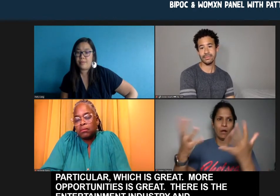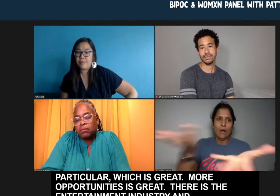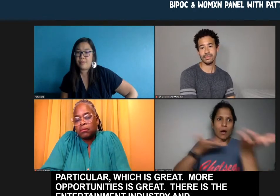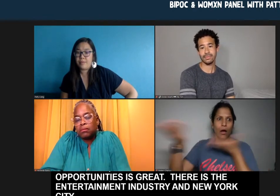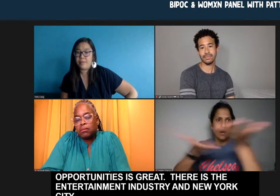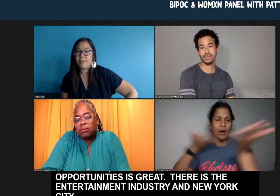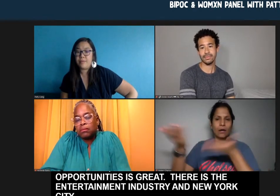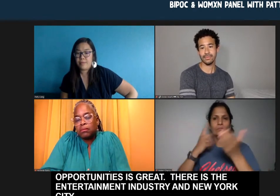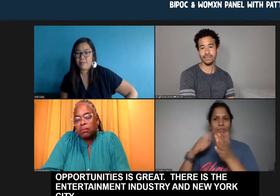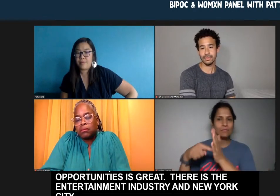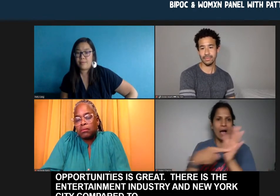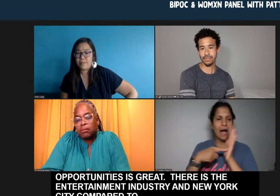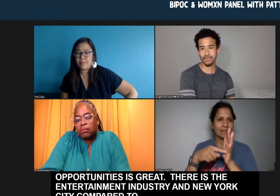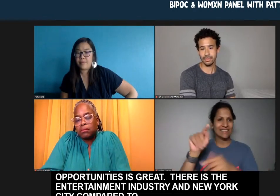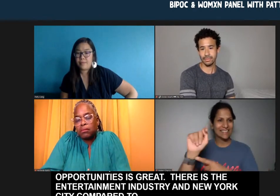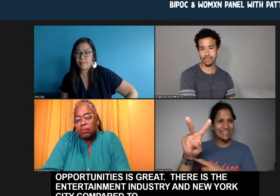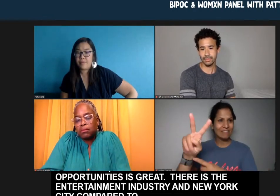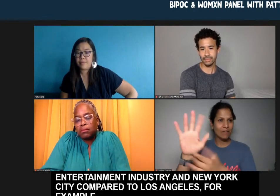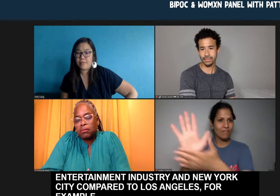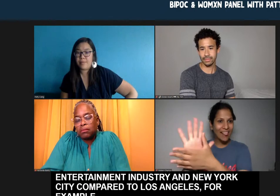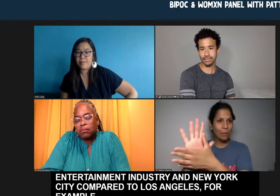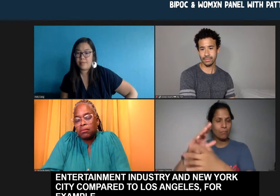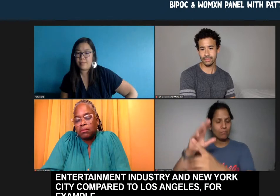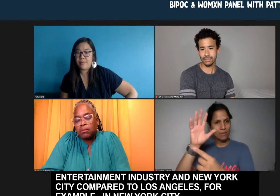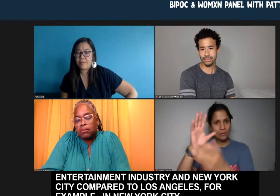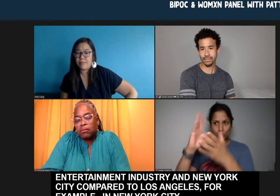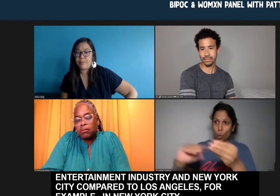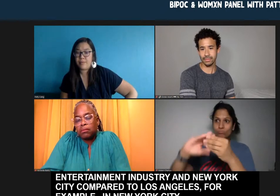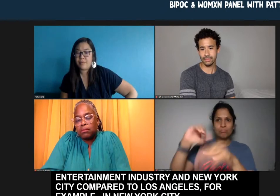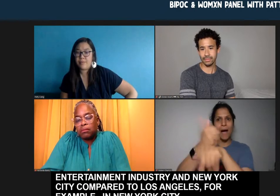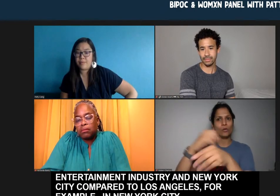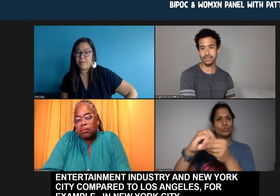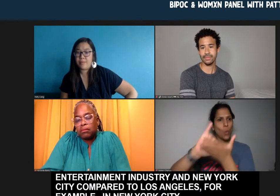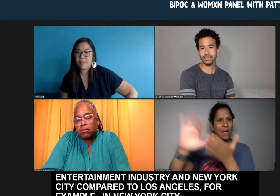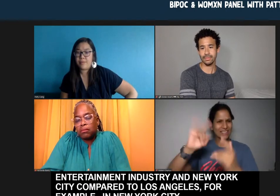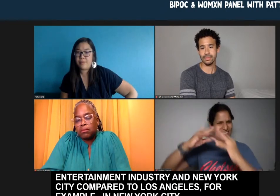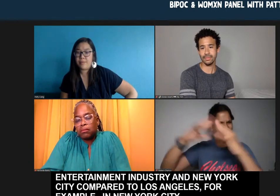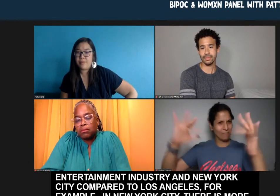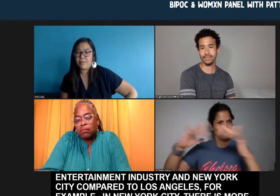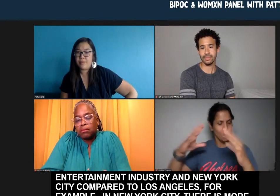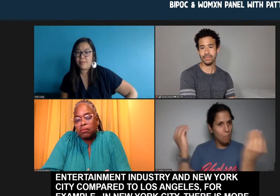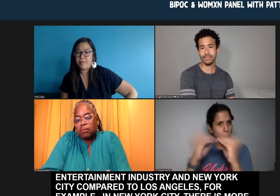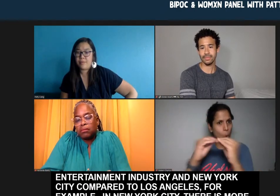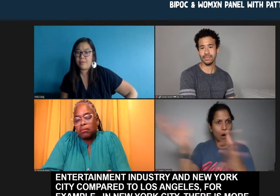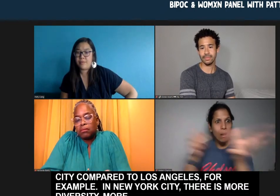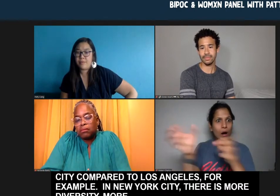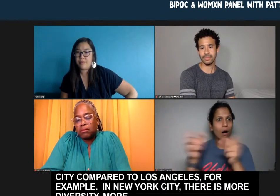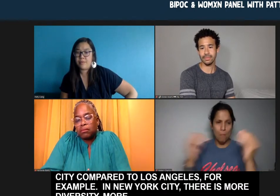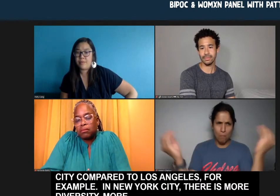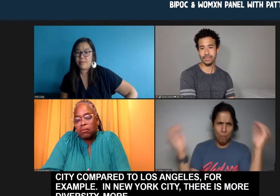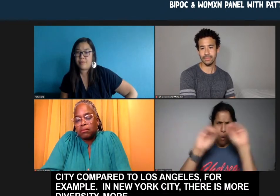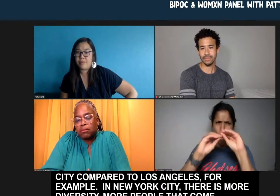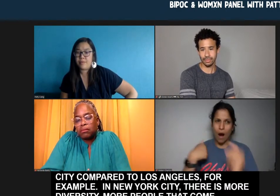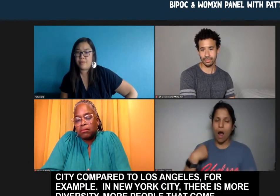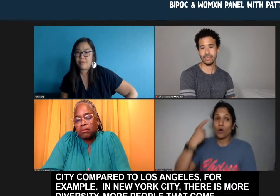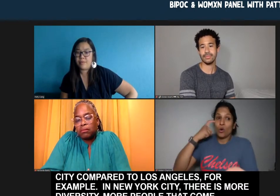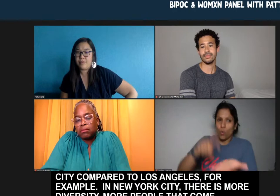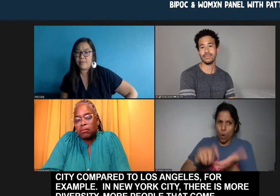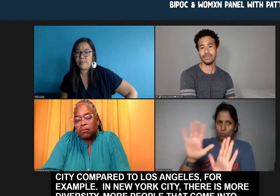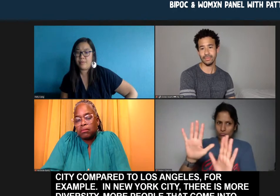there's a lot more diversity. There's a lot more different kinds of people who come in to film and television. And we see all the diversity that